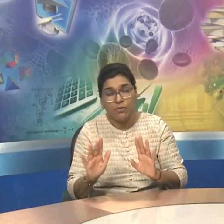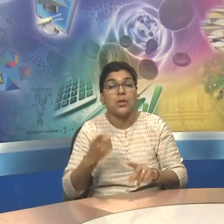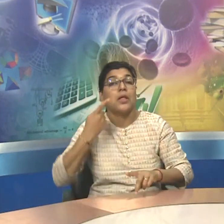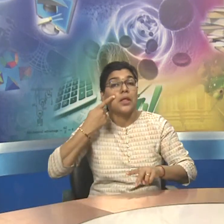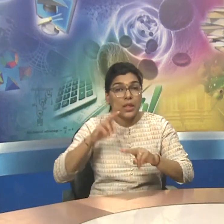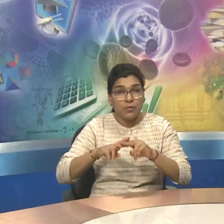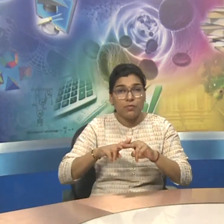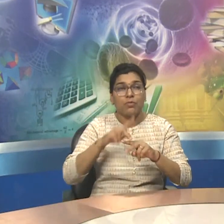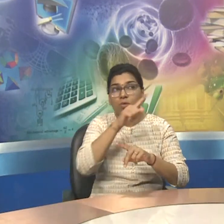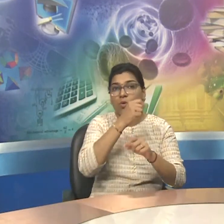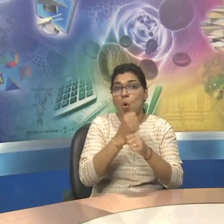of the people